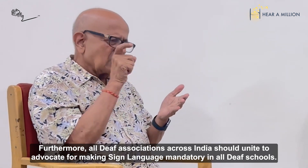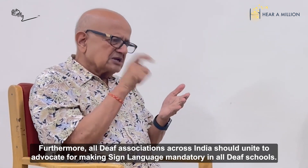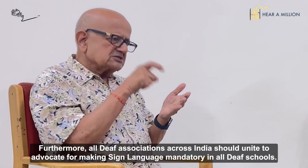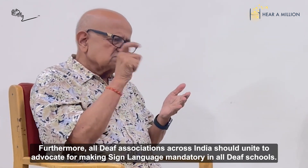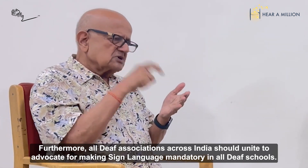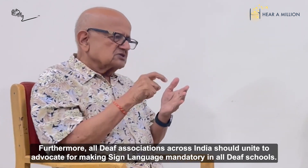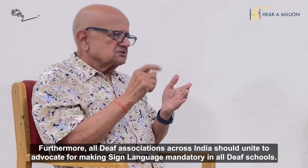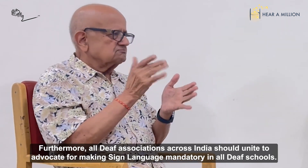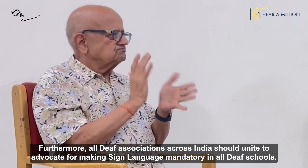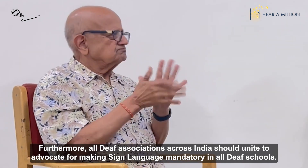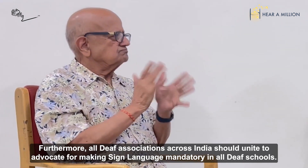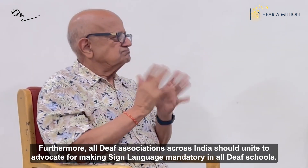schools.